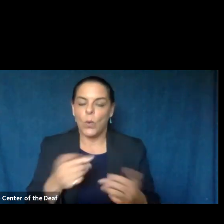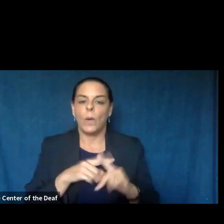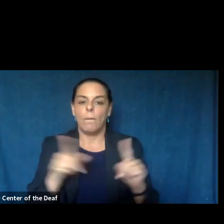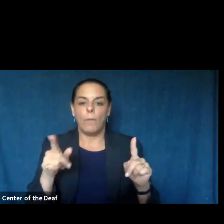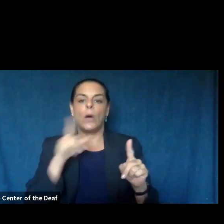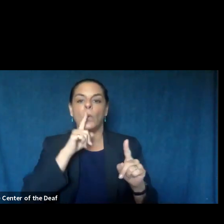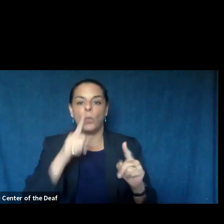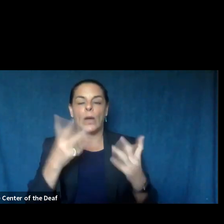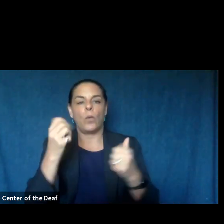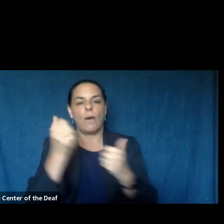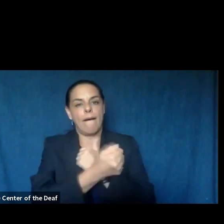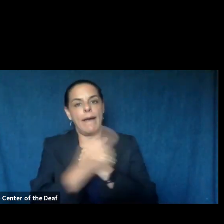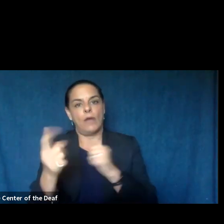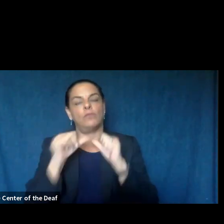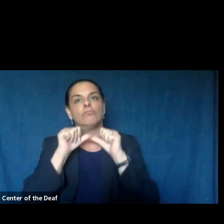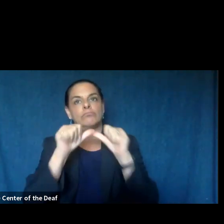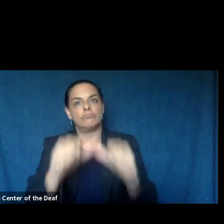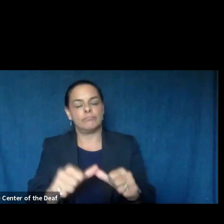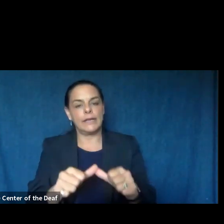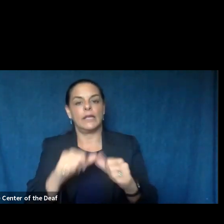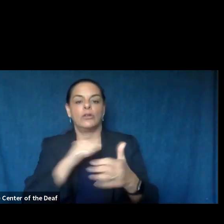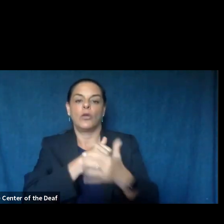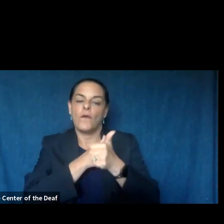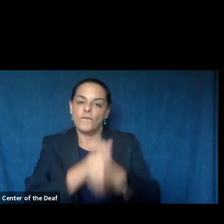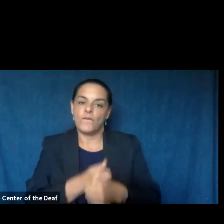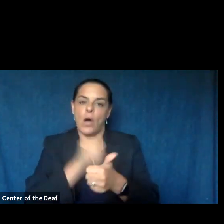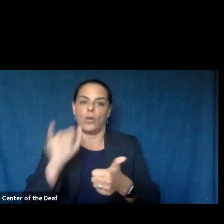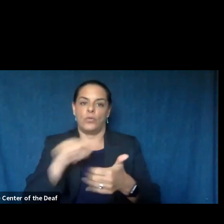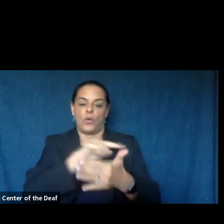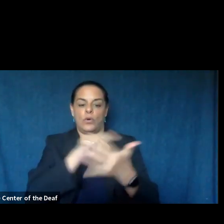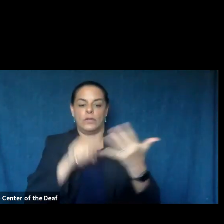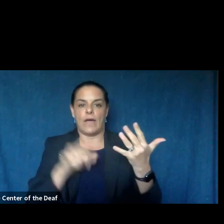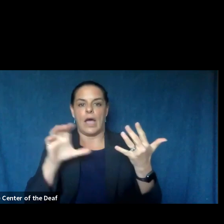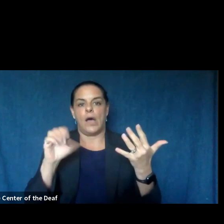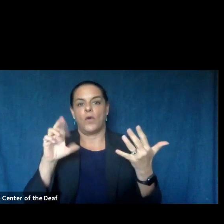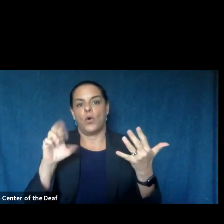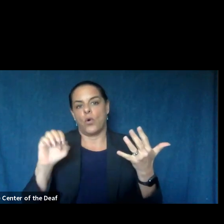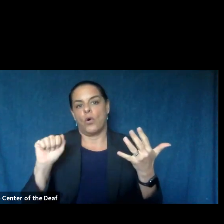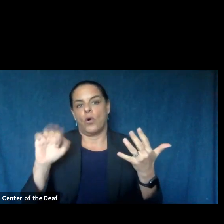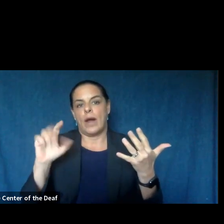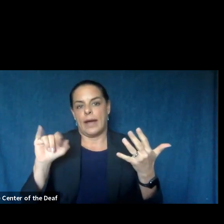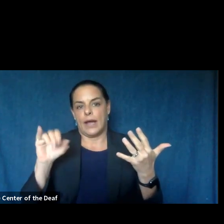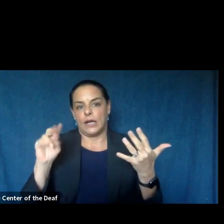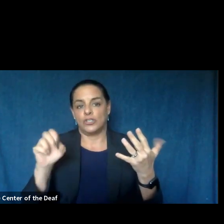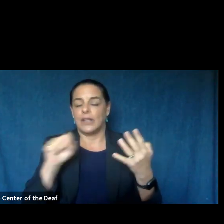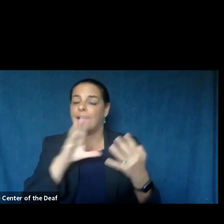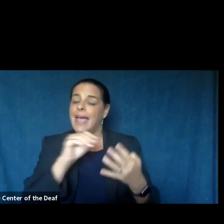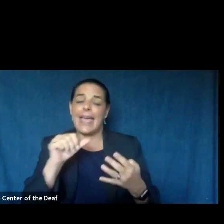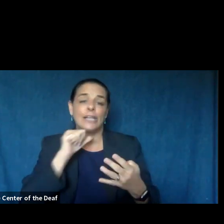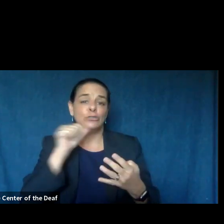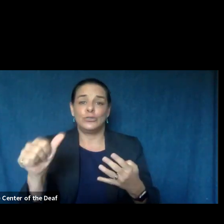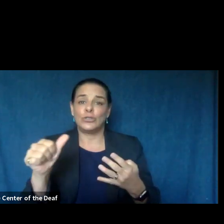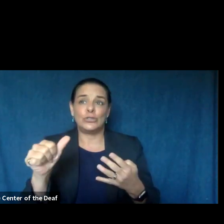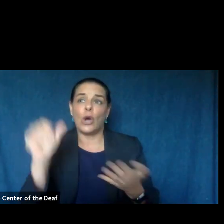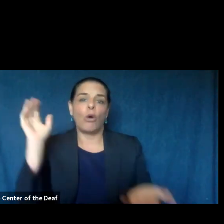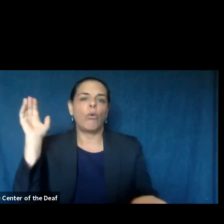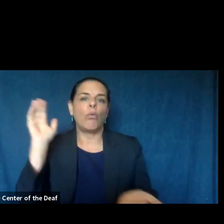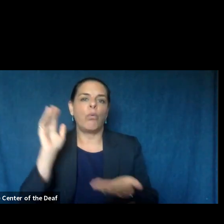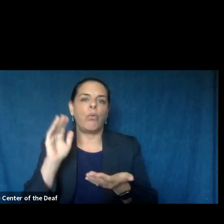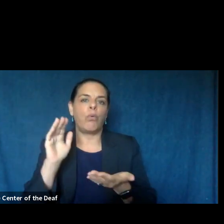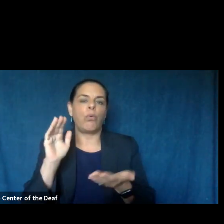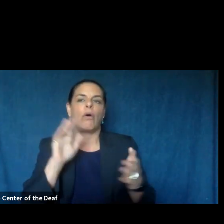really want everybody to continue to do the 5 core actions, and don't take your foot off the gas just because we're